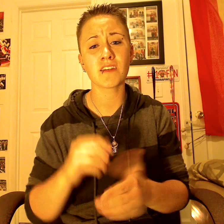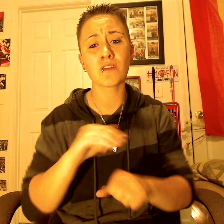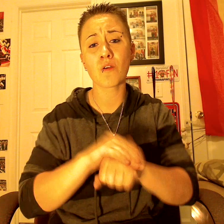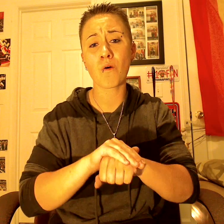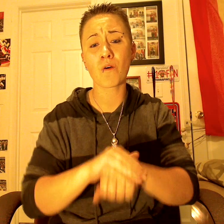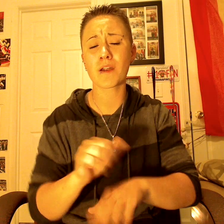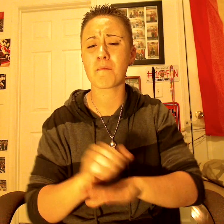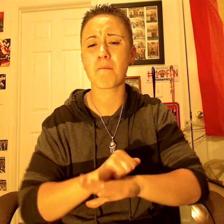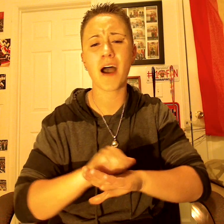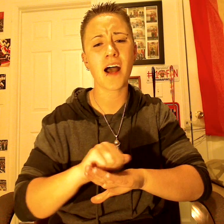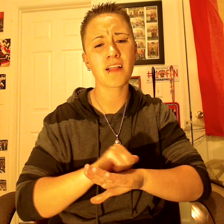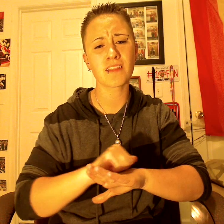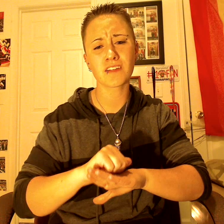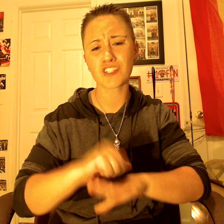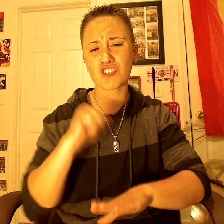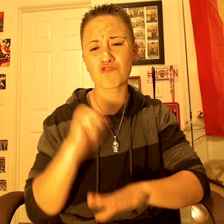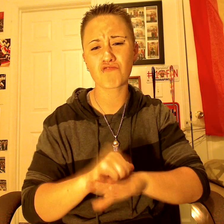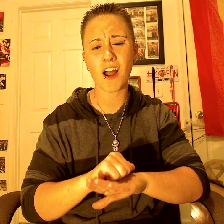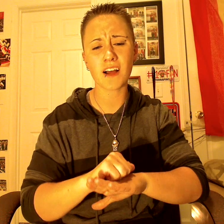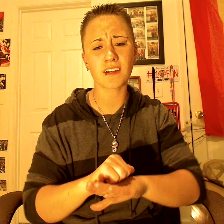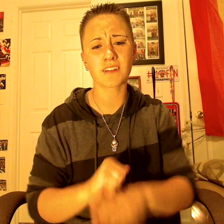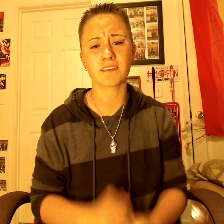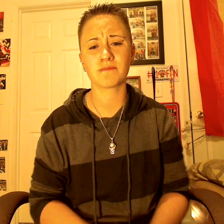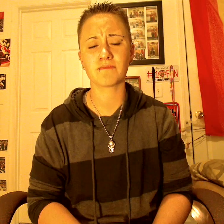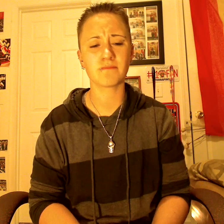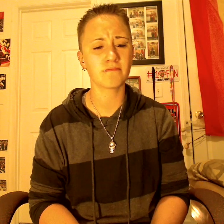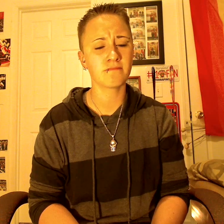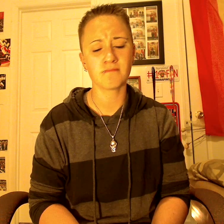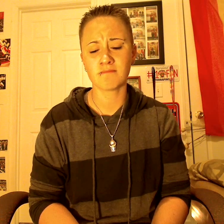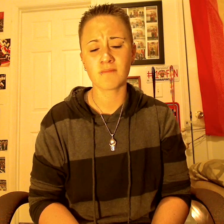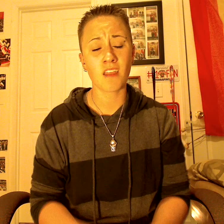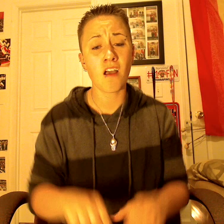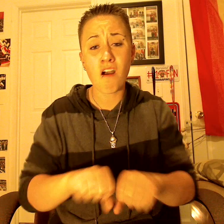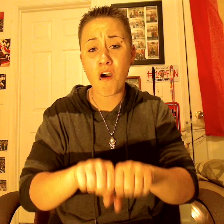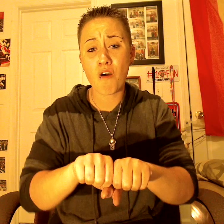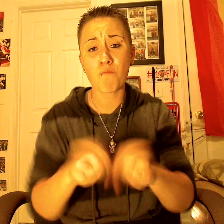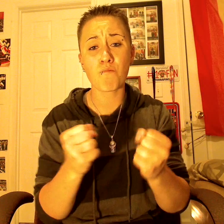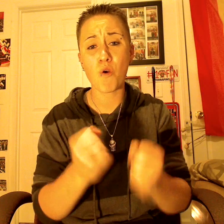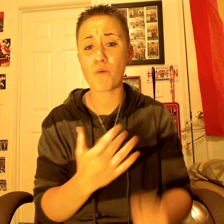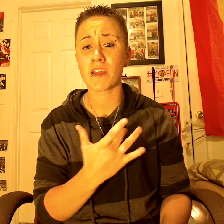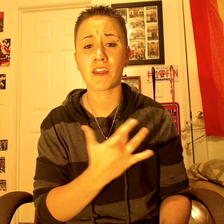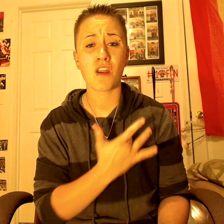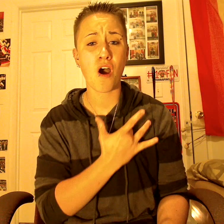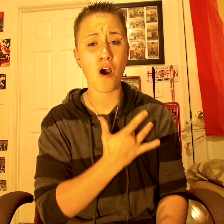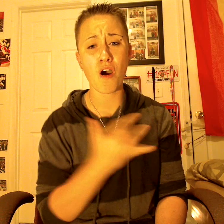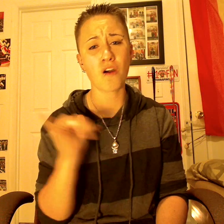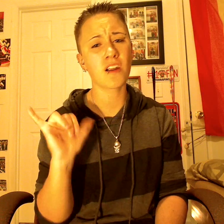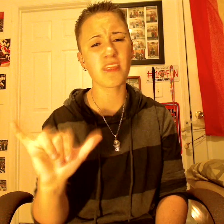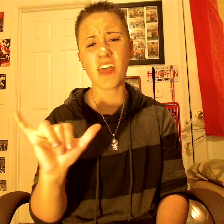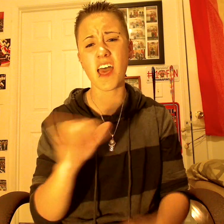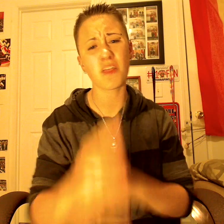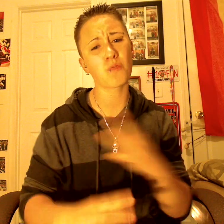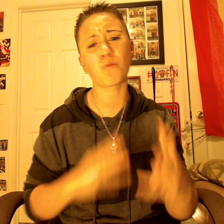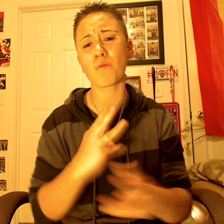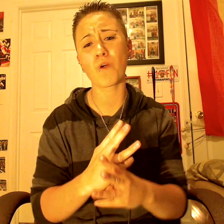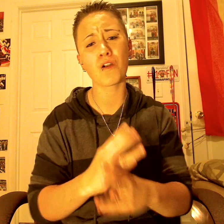written on a polished rock. A broken heart that the